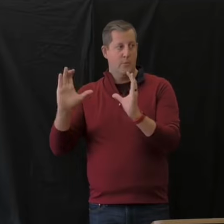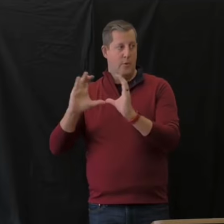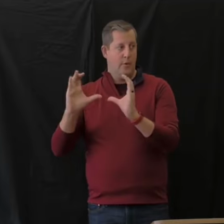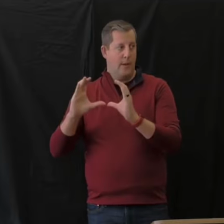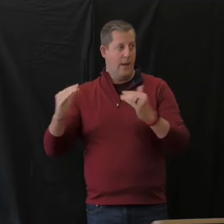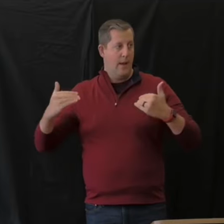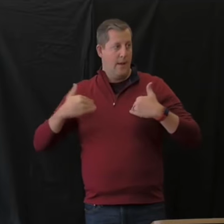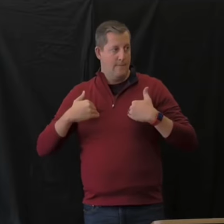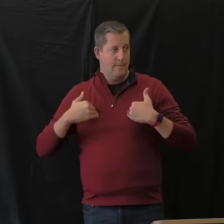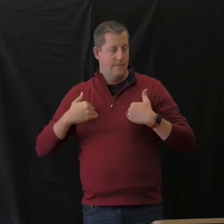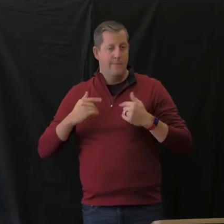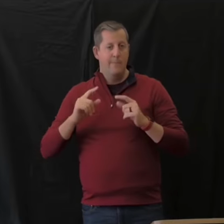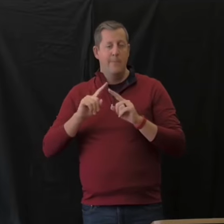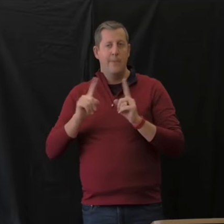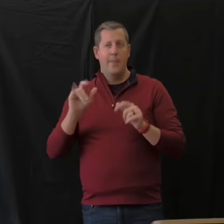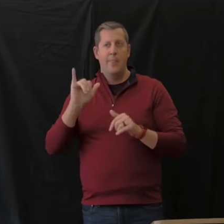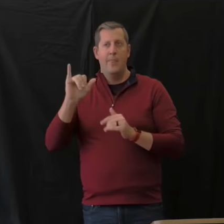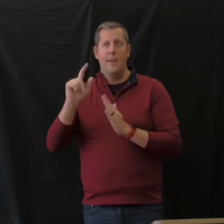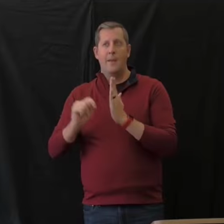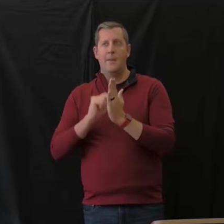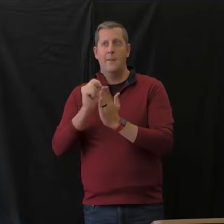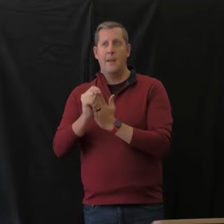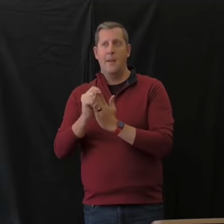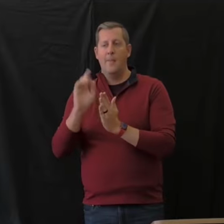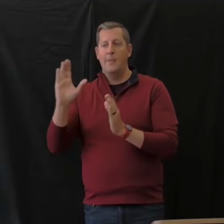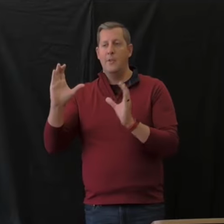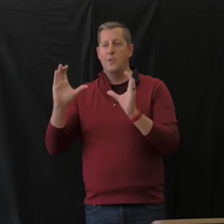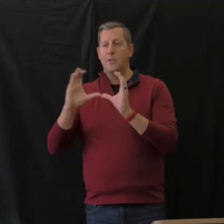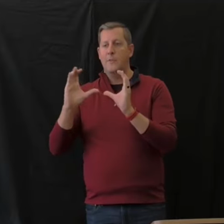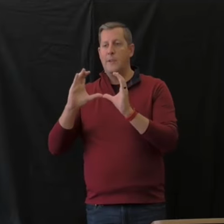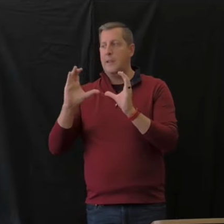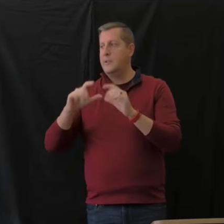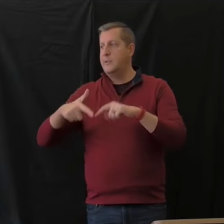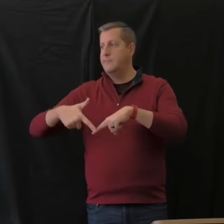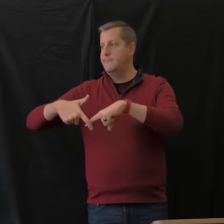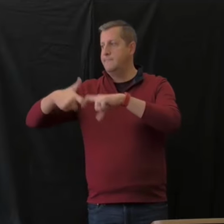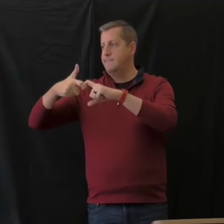how RAD certifies, because they did have a certification program.